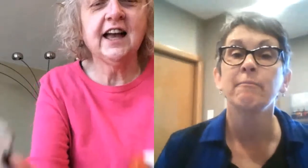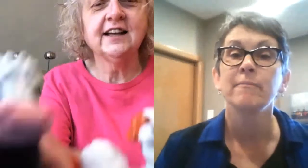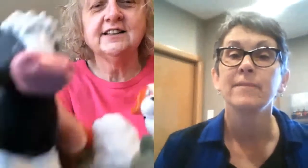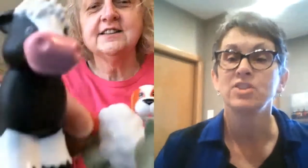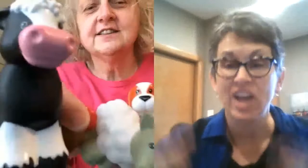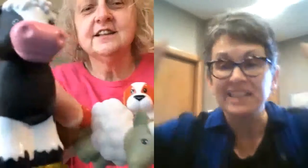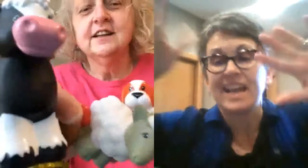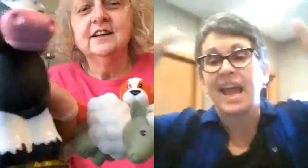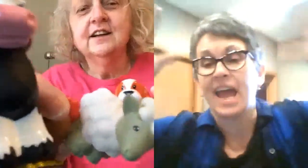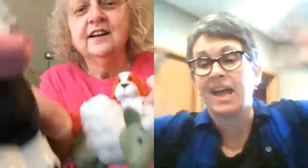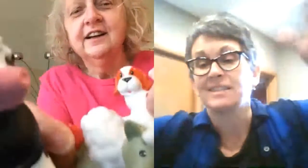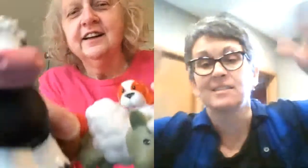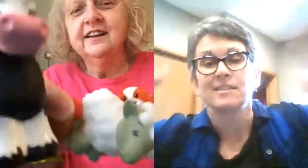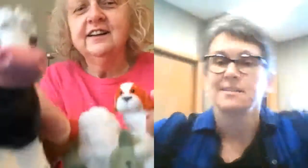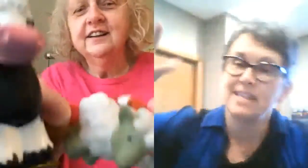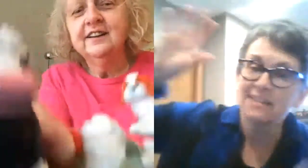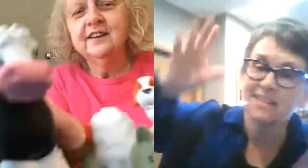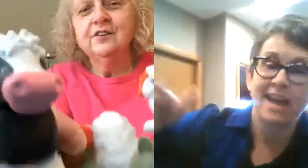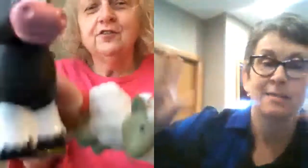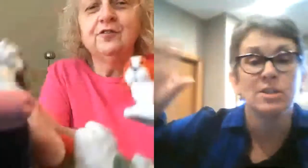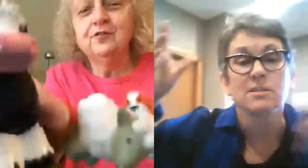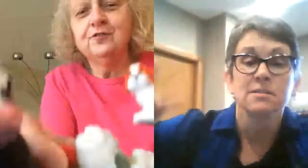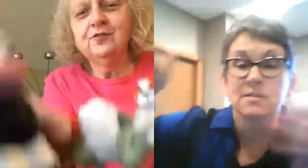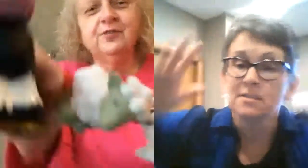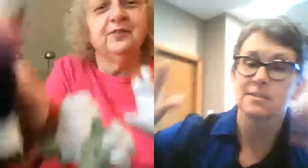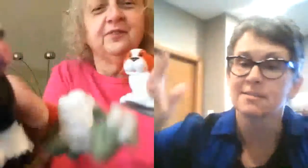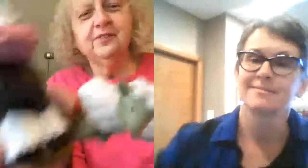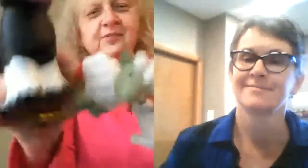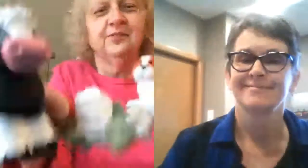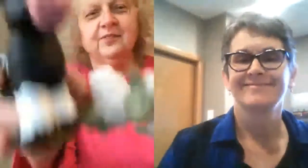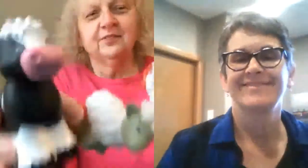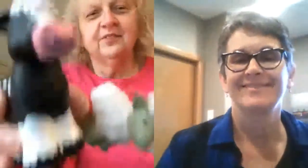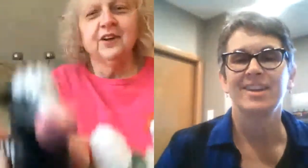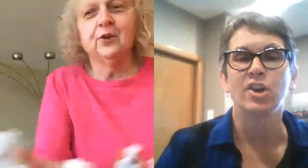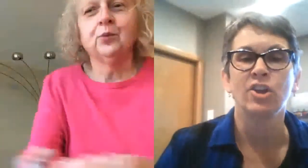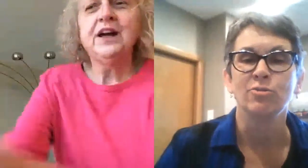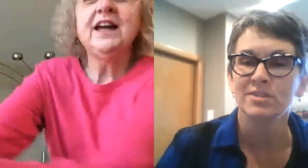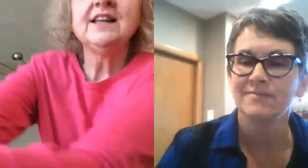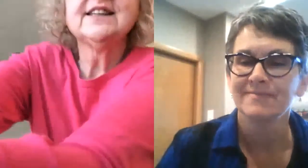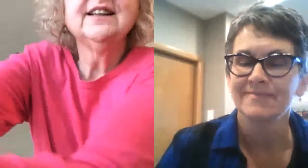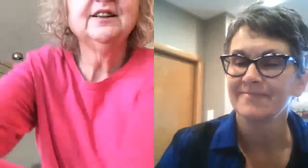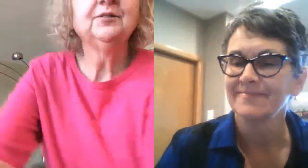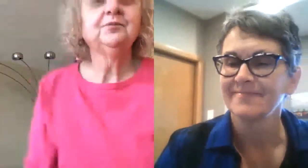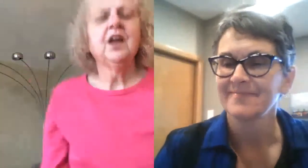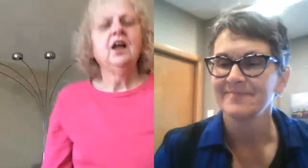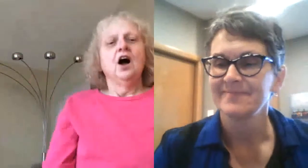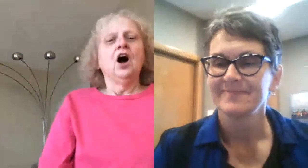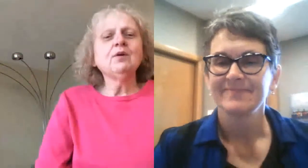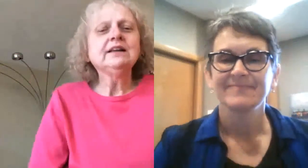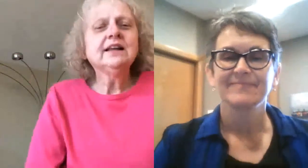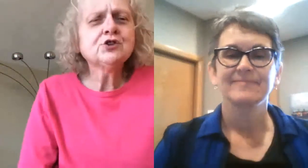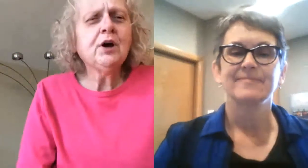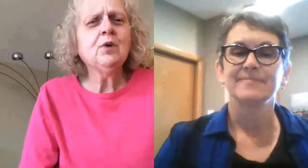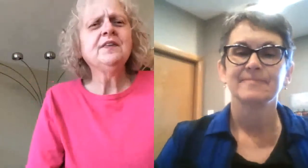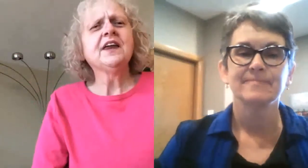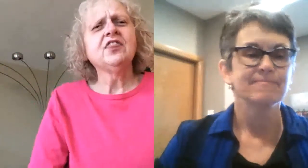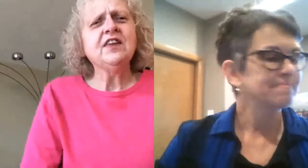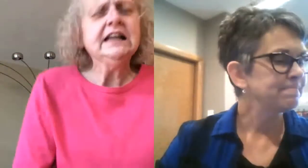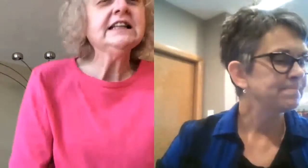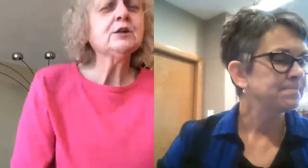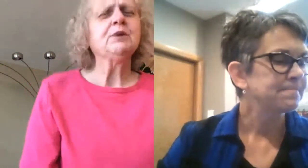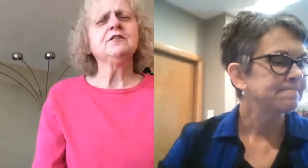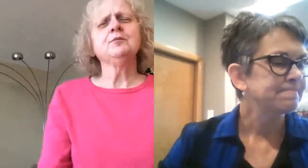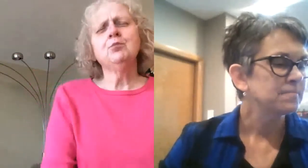Jazz hands. Jazz hands. Dancing animals. They're great. Cute. All right, let's try one